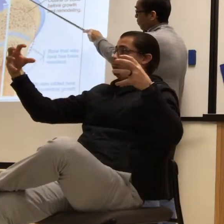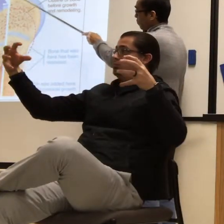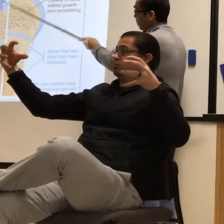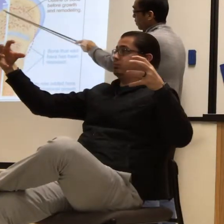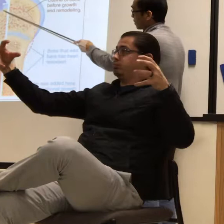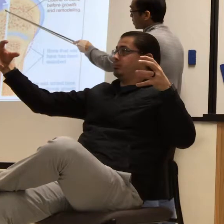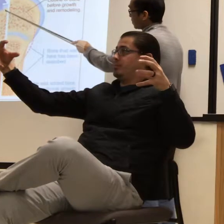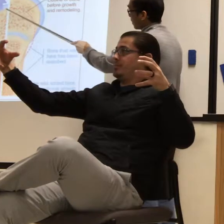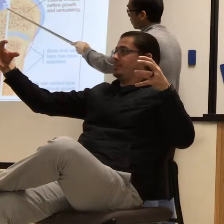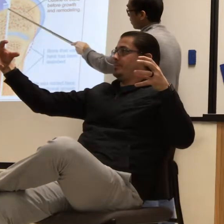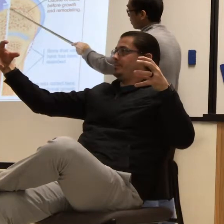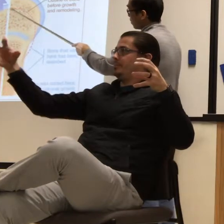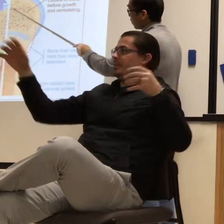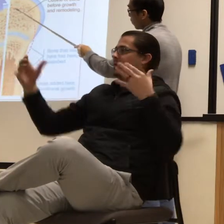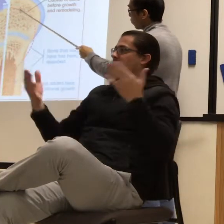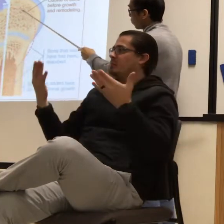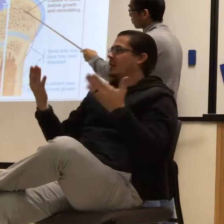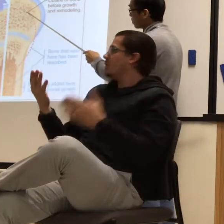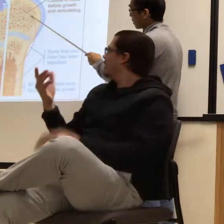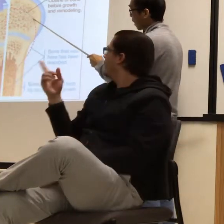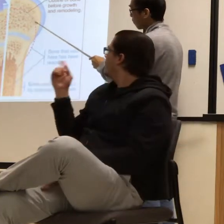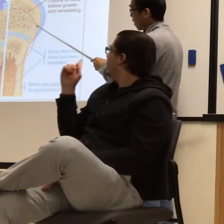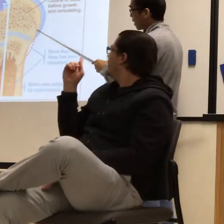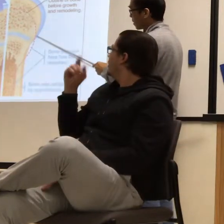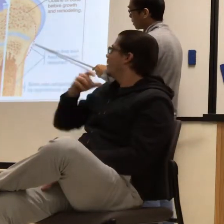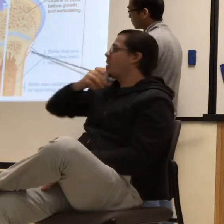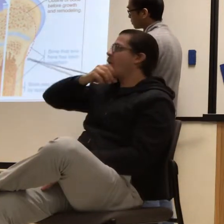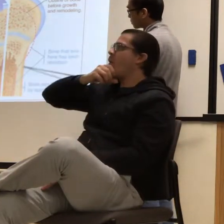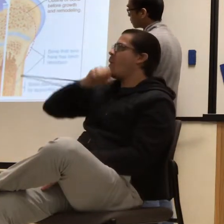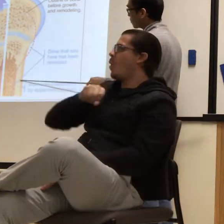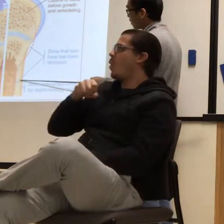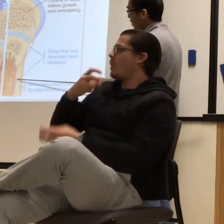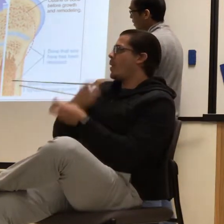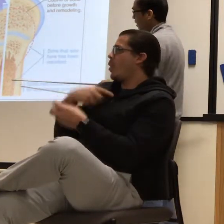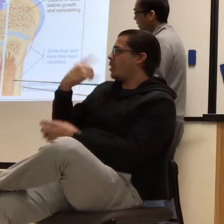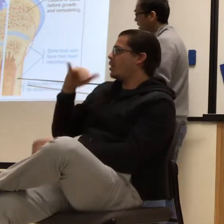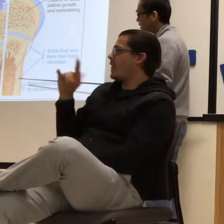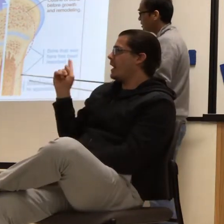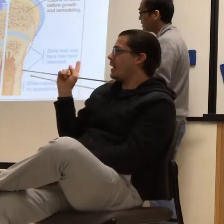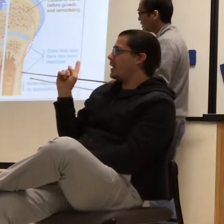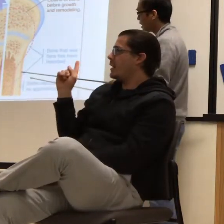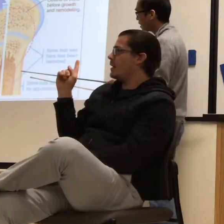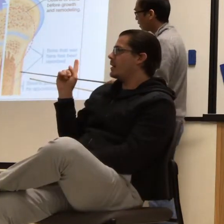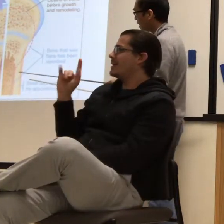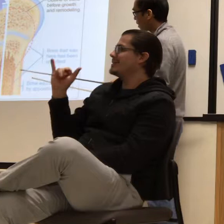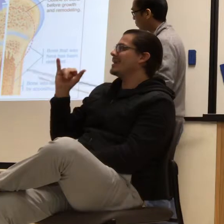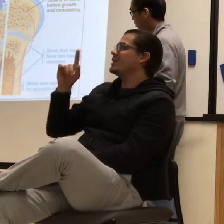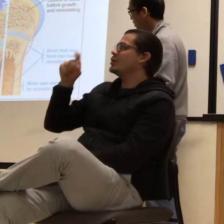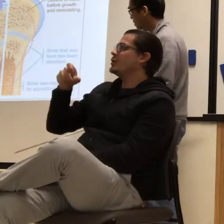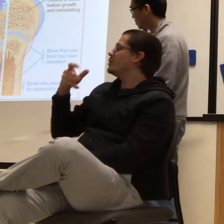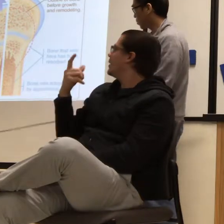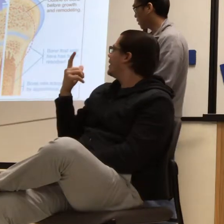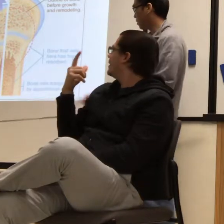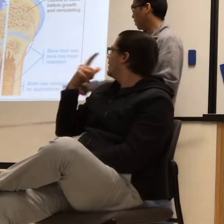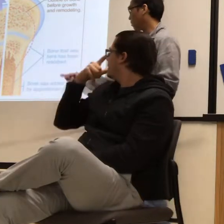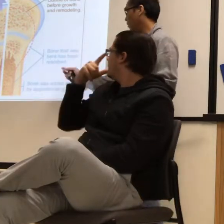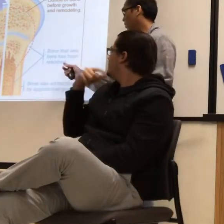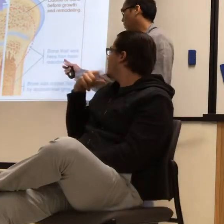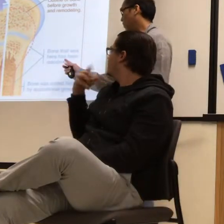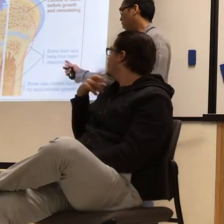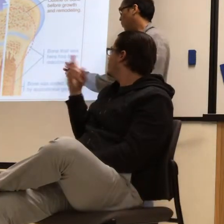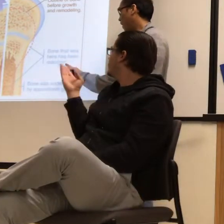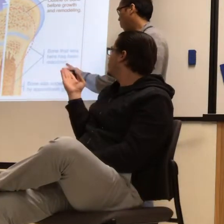length, this is maybe the old outline. It's like, you gotta like, well, it says it pretty good